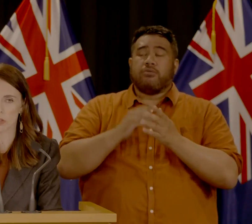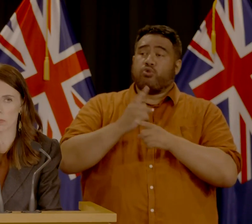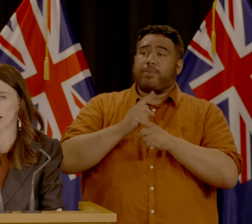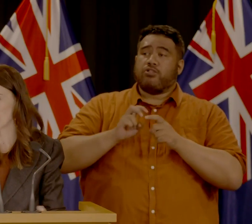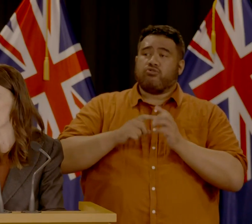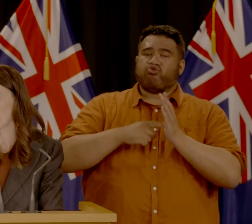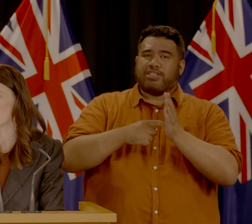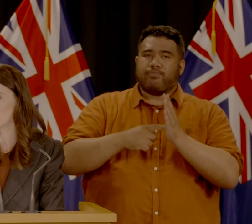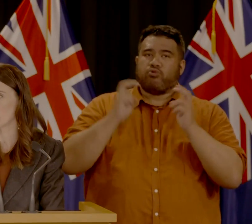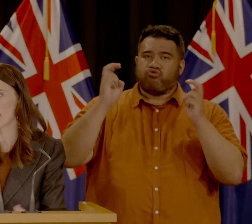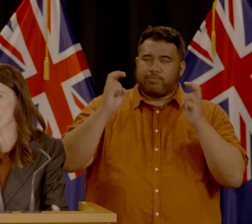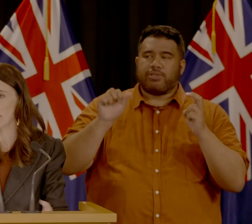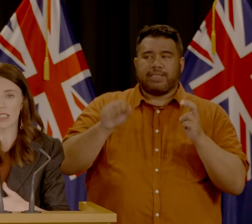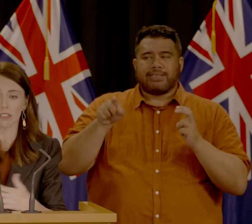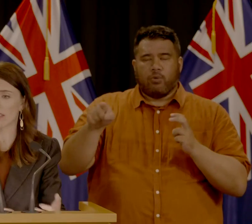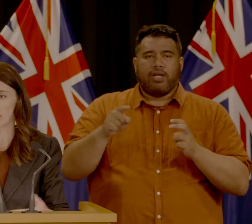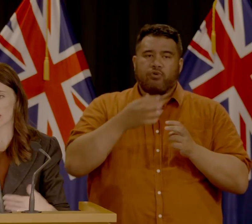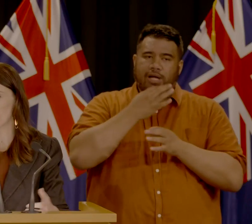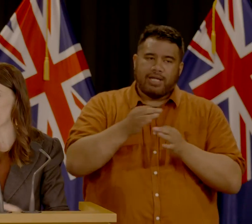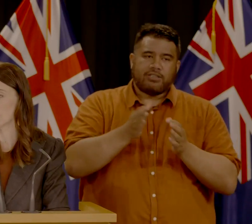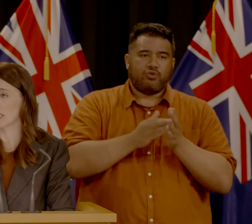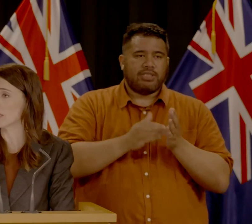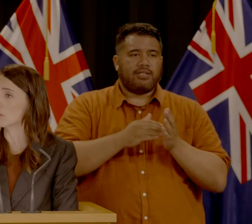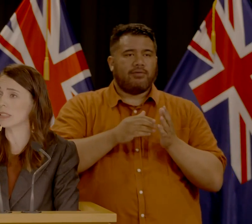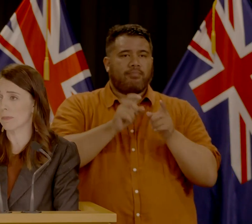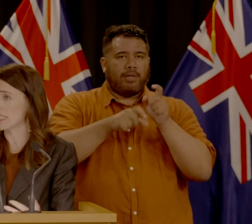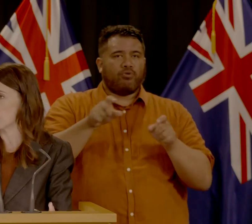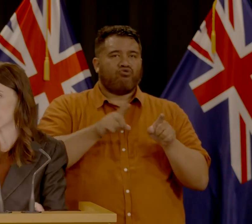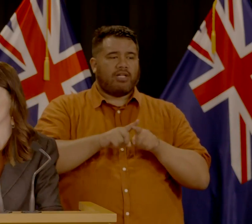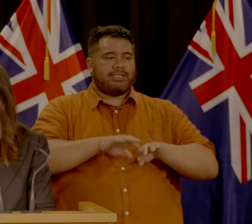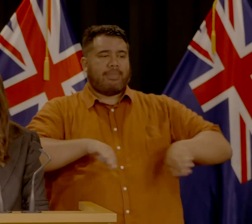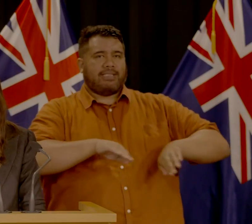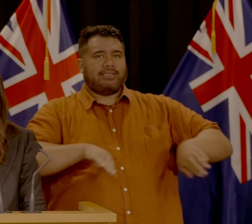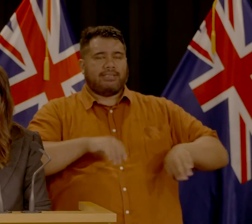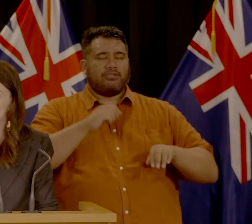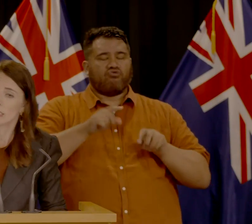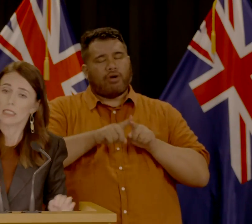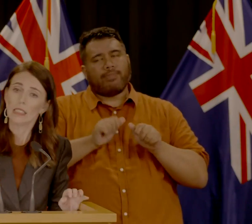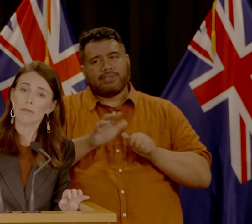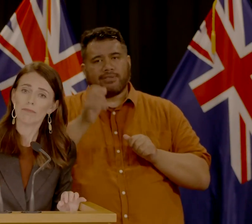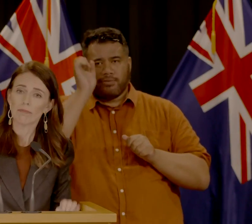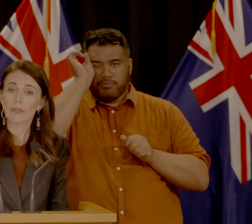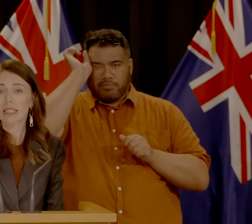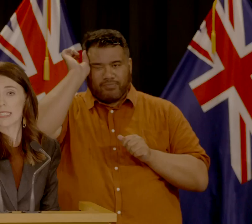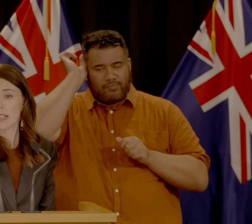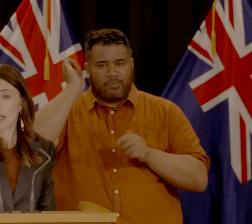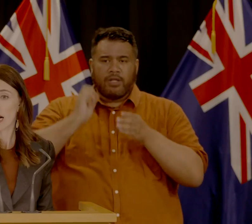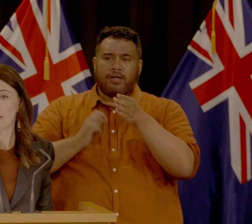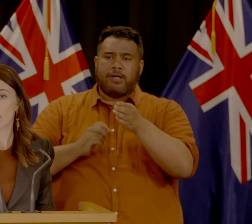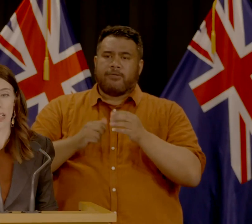much as possible asking people to try and make the kinds of arrangements that allow them to give a little bit of space on public transport. I think it will change in 16